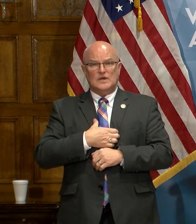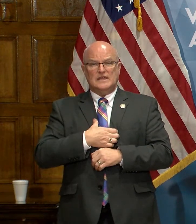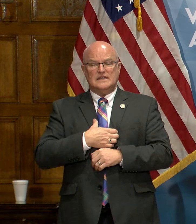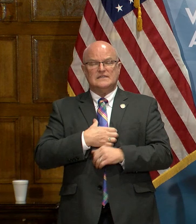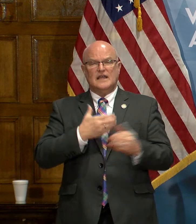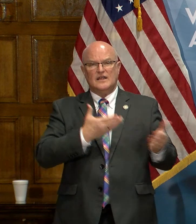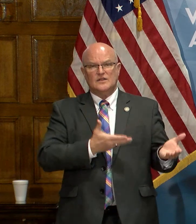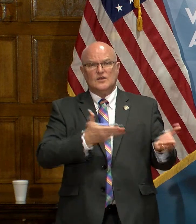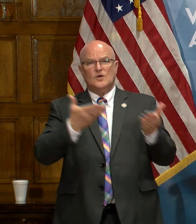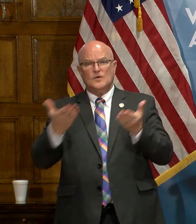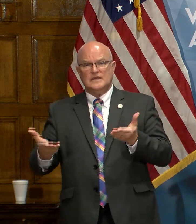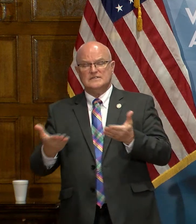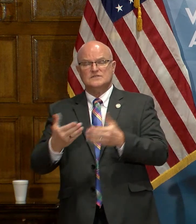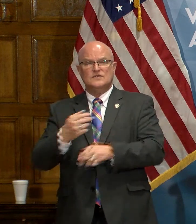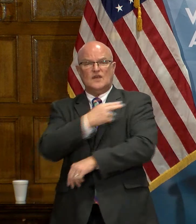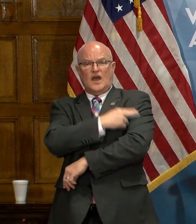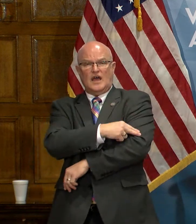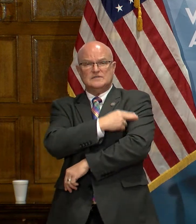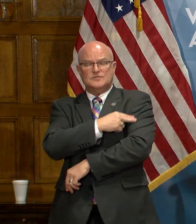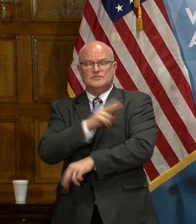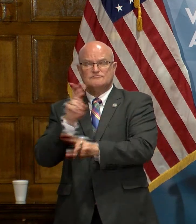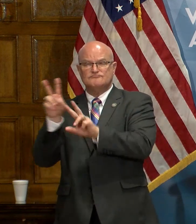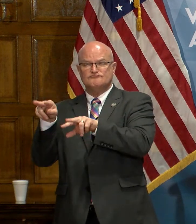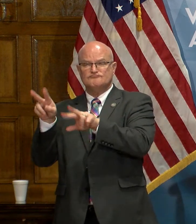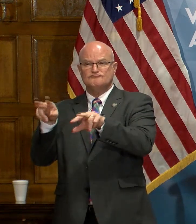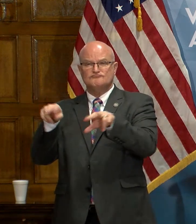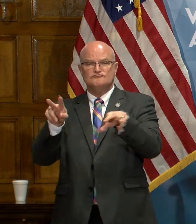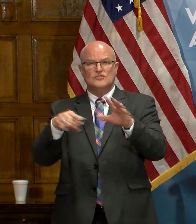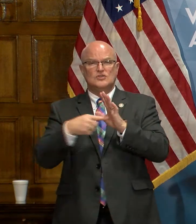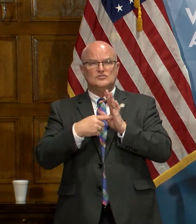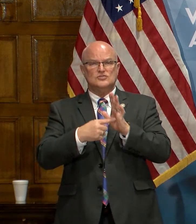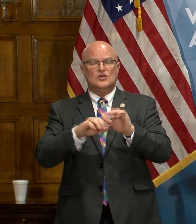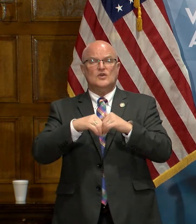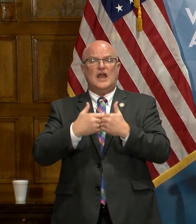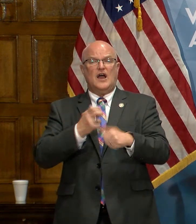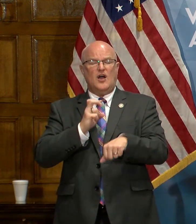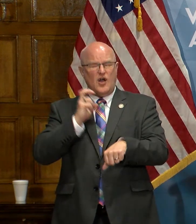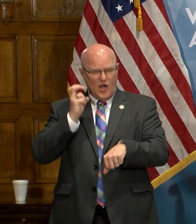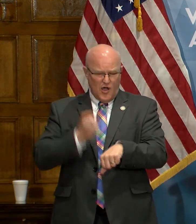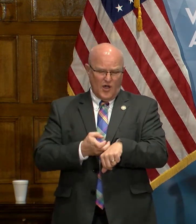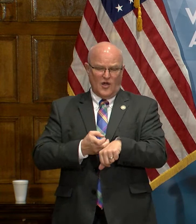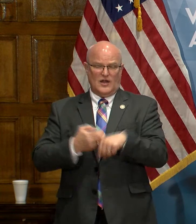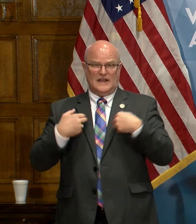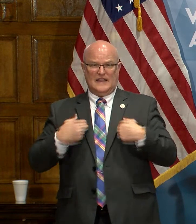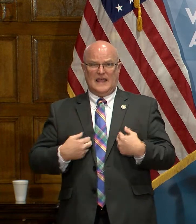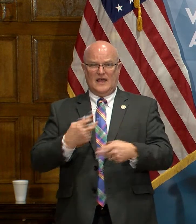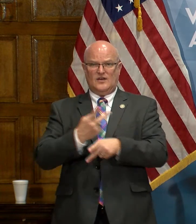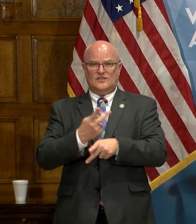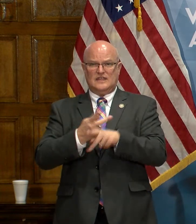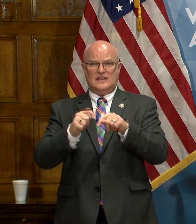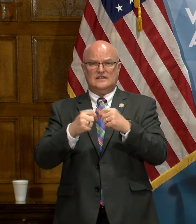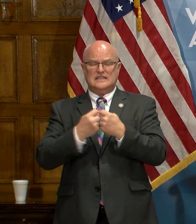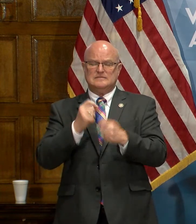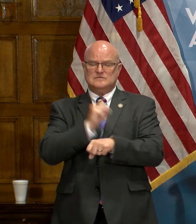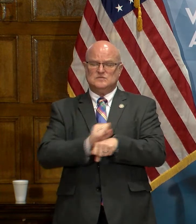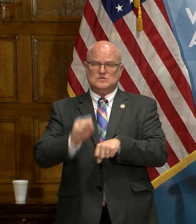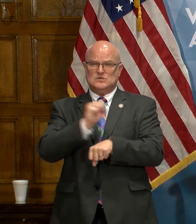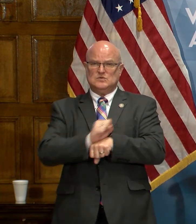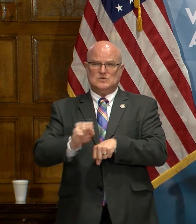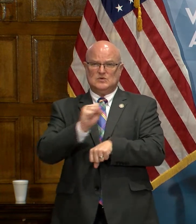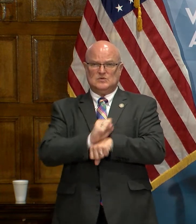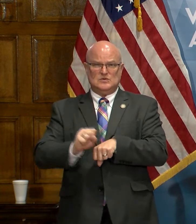you inside the walls of the clinics and hospitals to show you how hard the healthcare teams are working and the compassion in the ministry